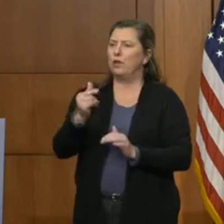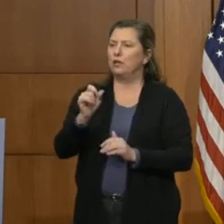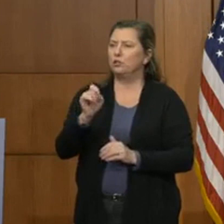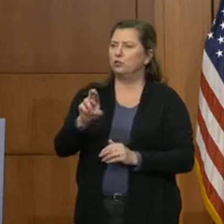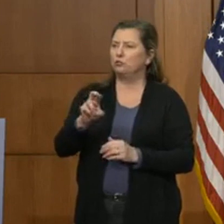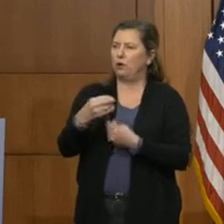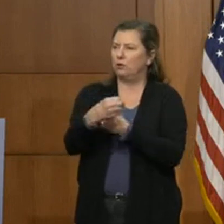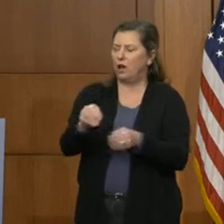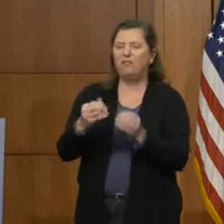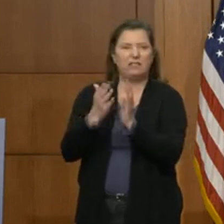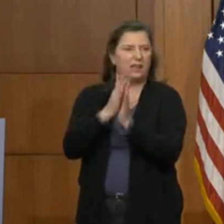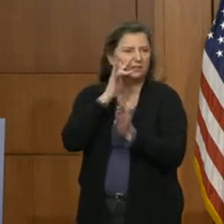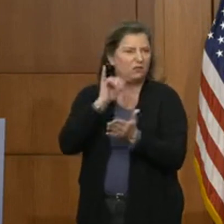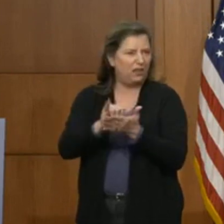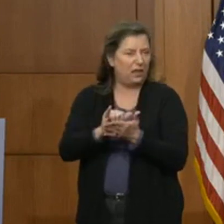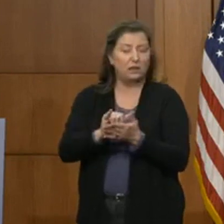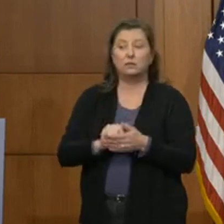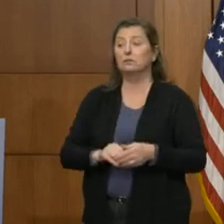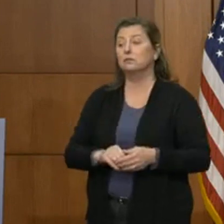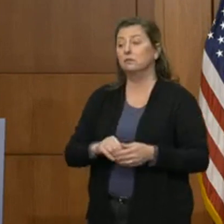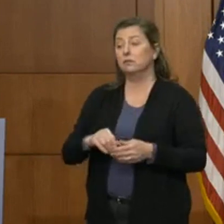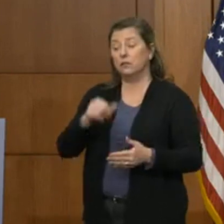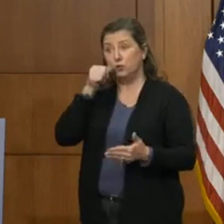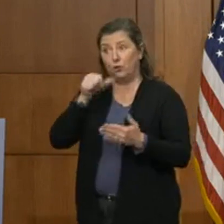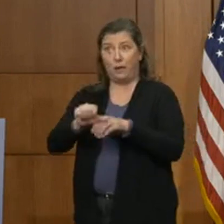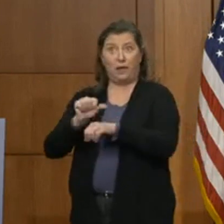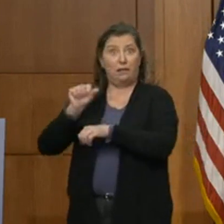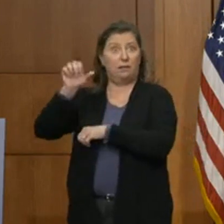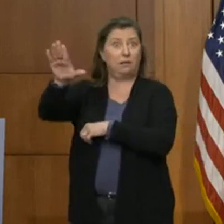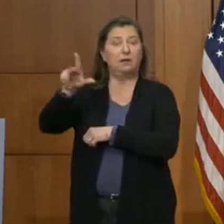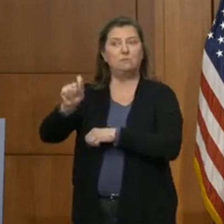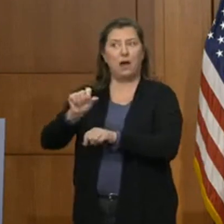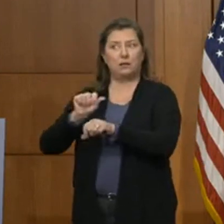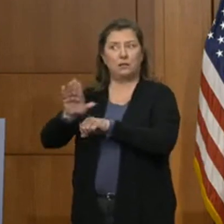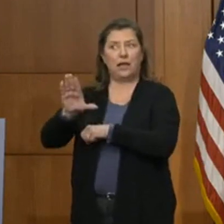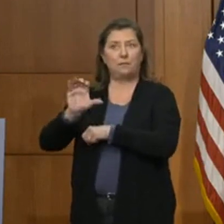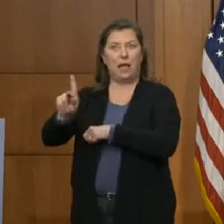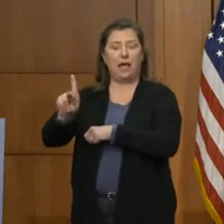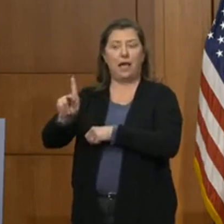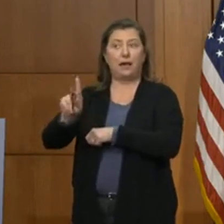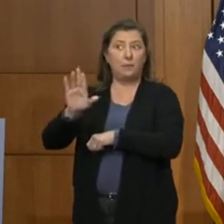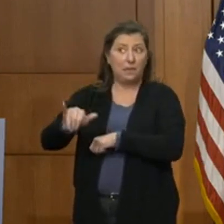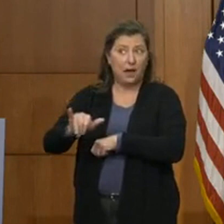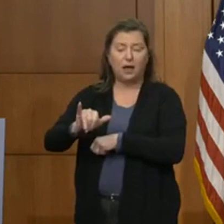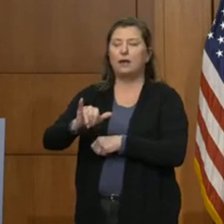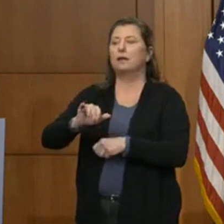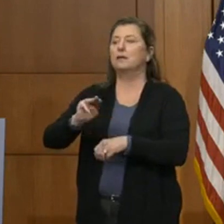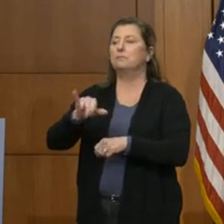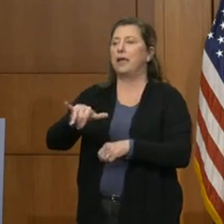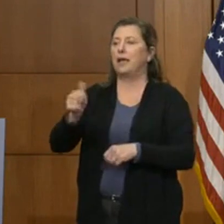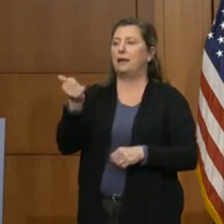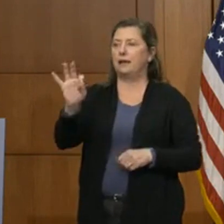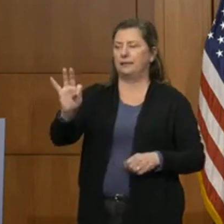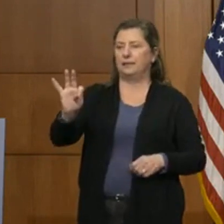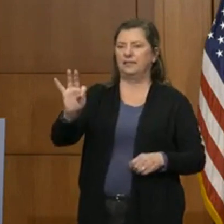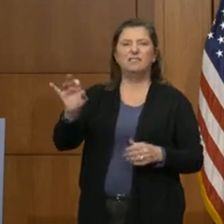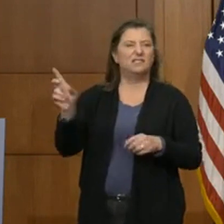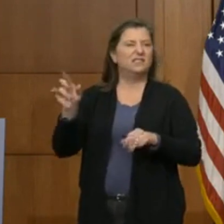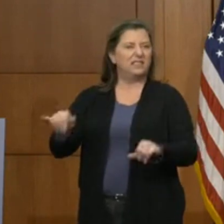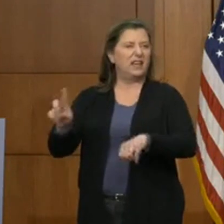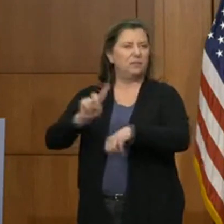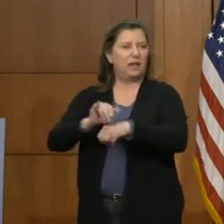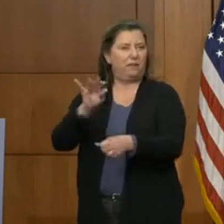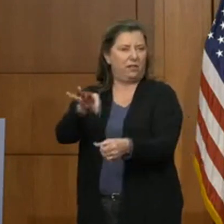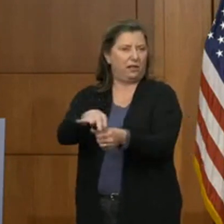one. Mail-in absentee ballots must be returned no later than May the 19th, the day of the